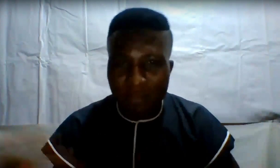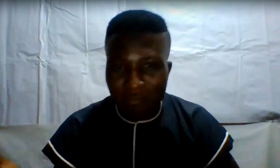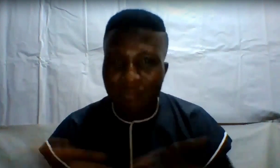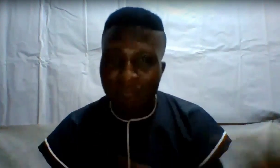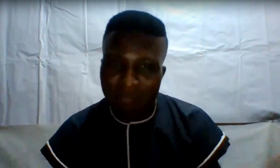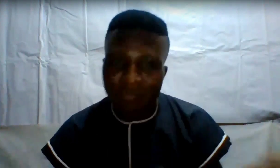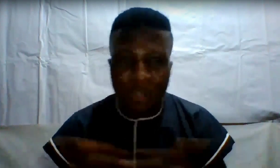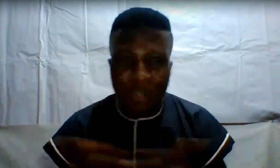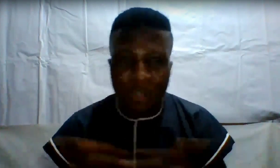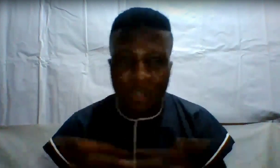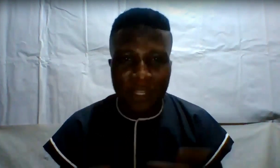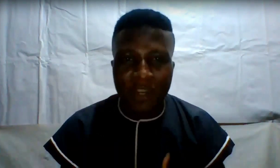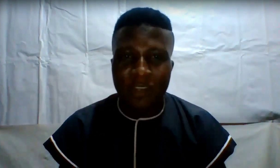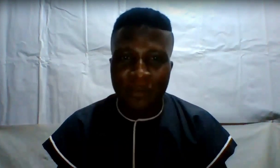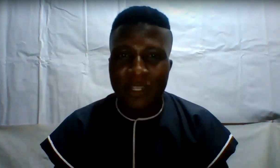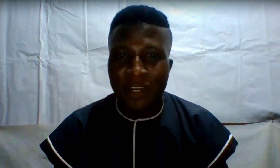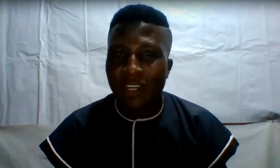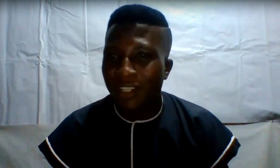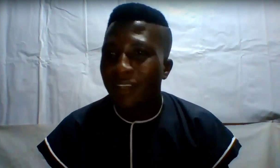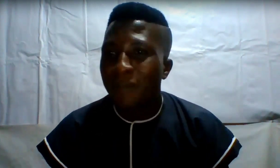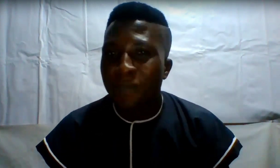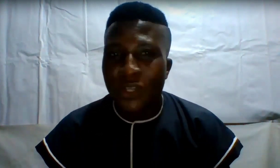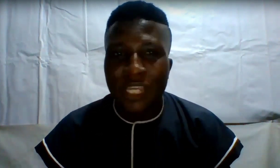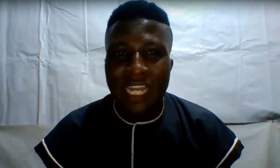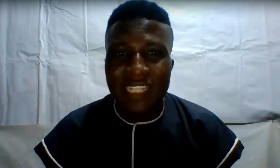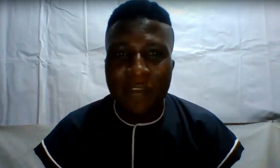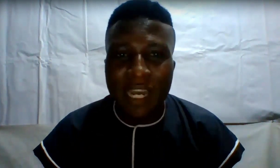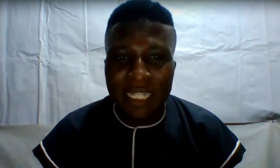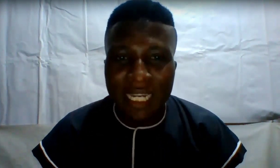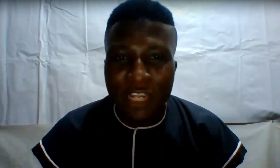Can you put on your video, please? So we can all see you.